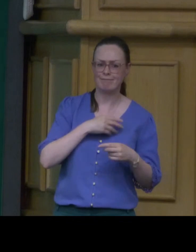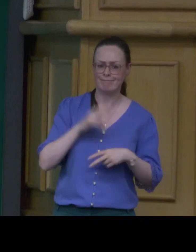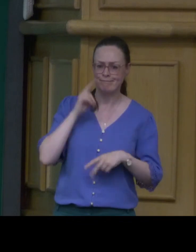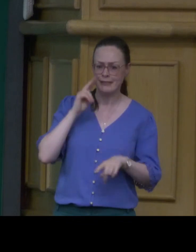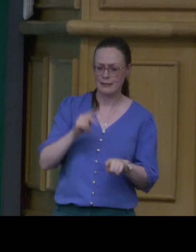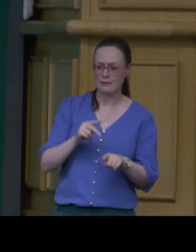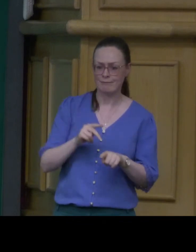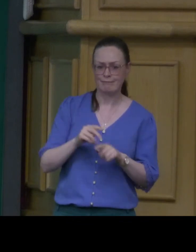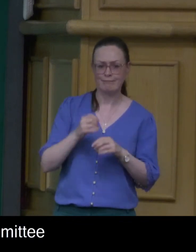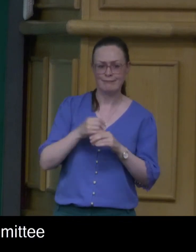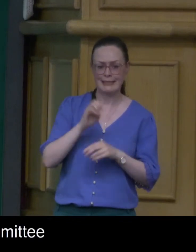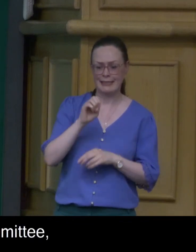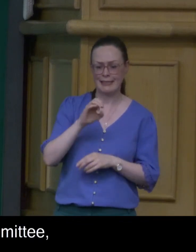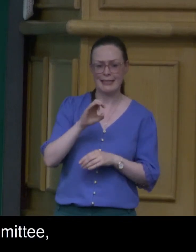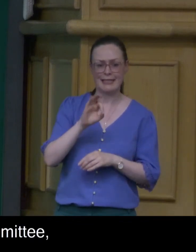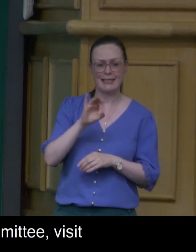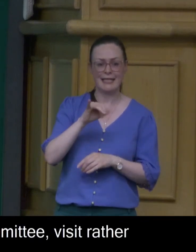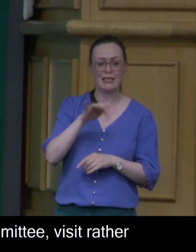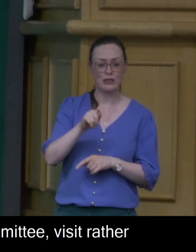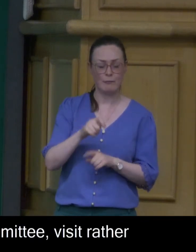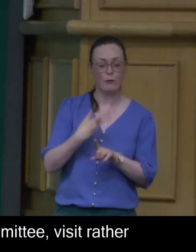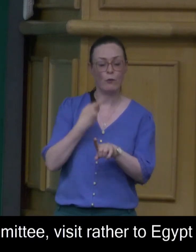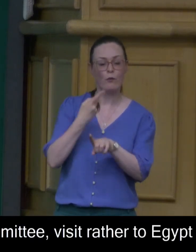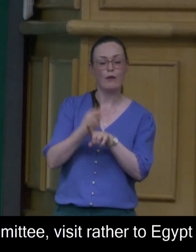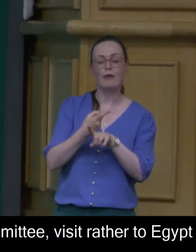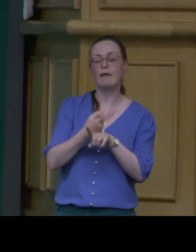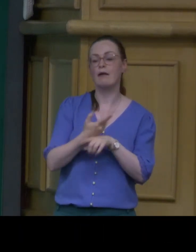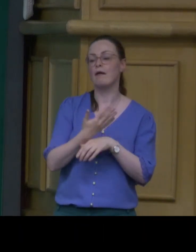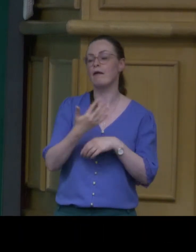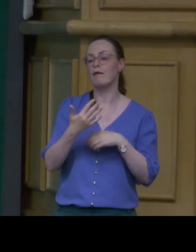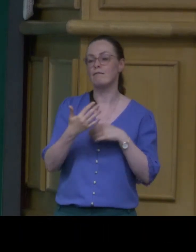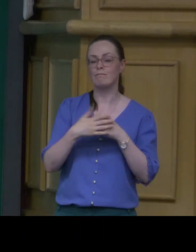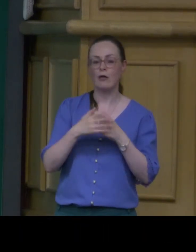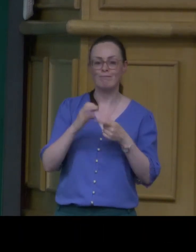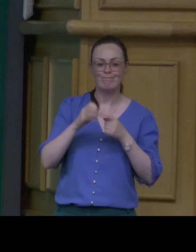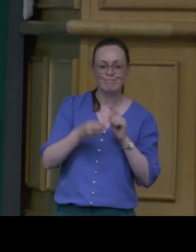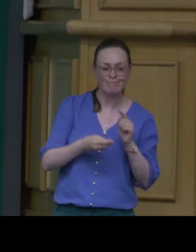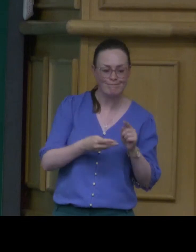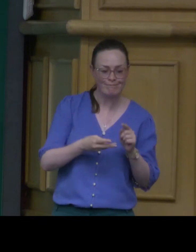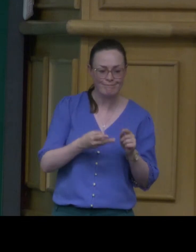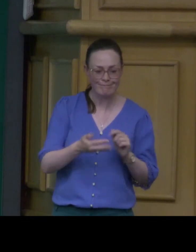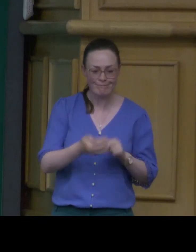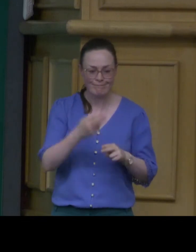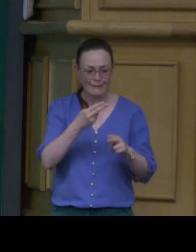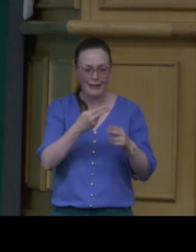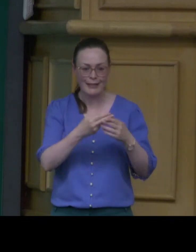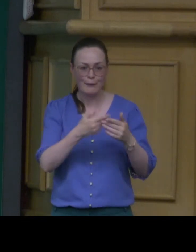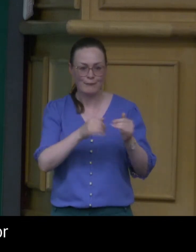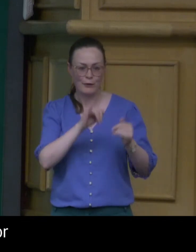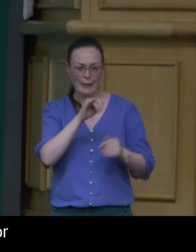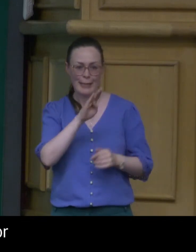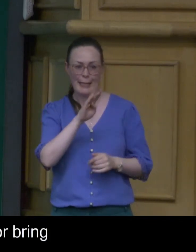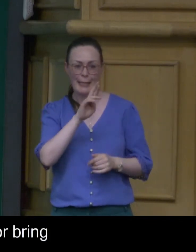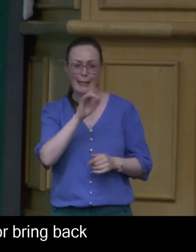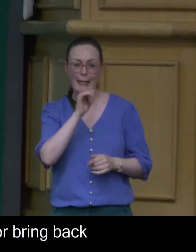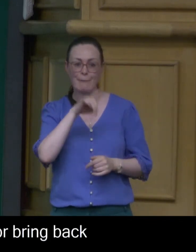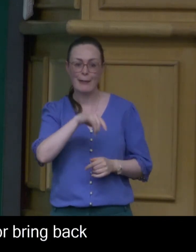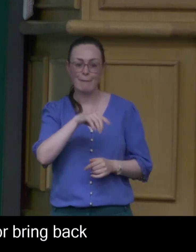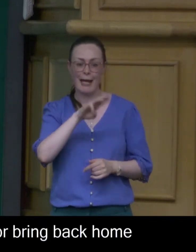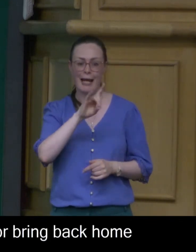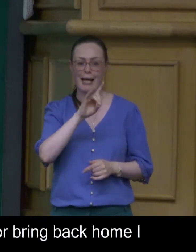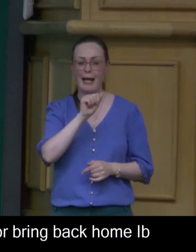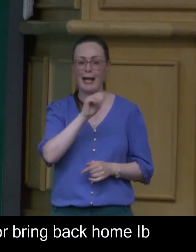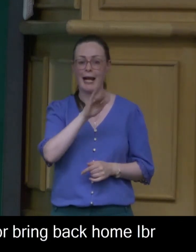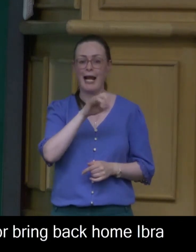visit to Egypt. We were there to try and ascertain or bring back home Ibrahim Halawi. If people remember that, a